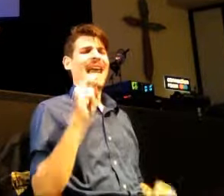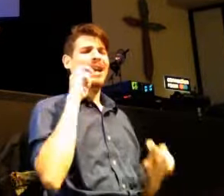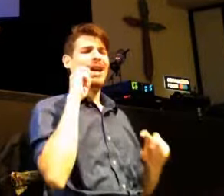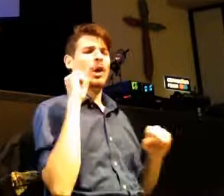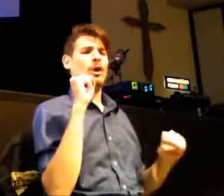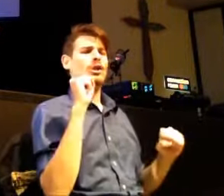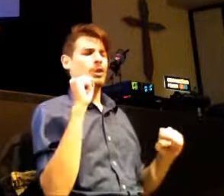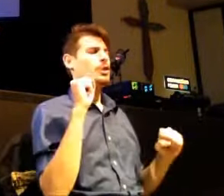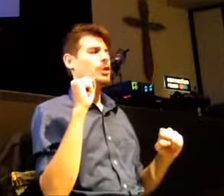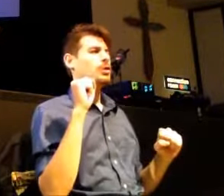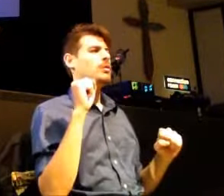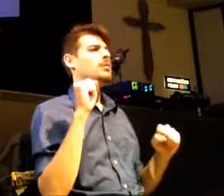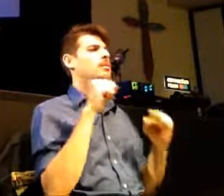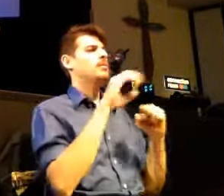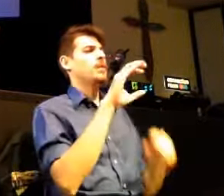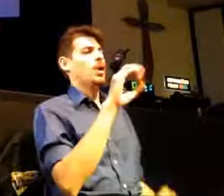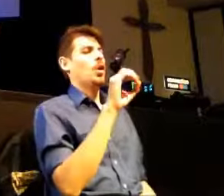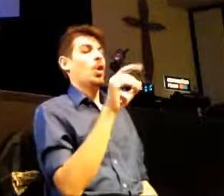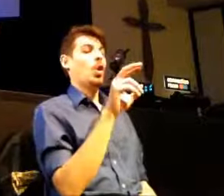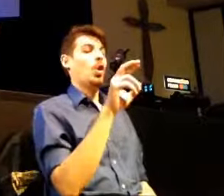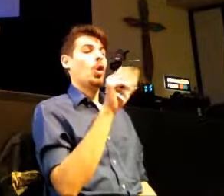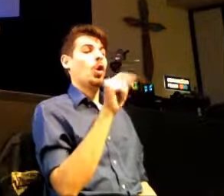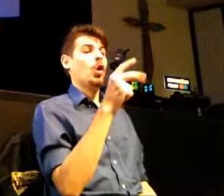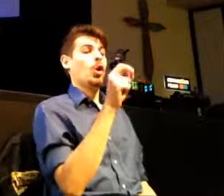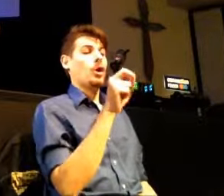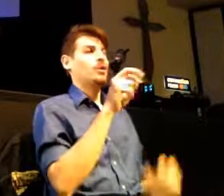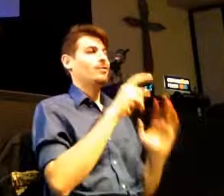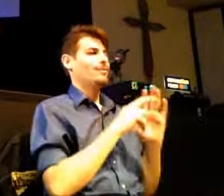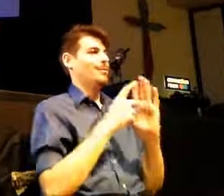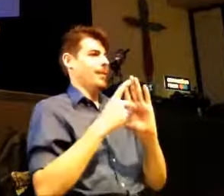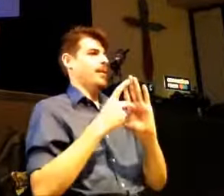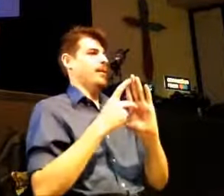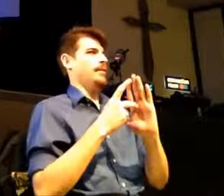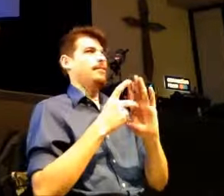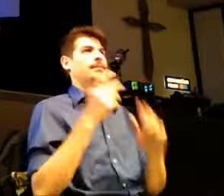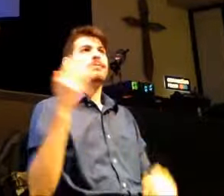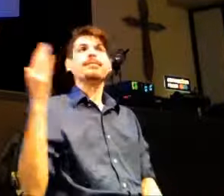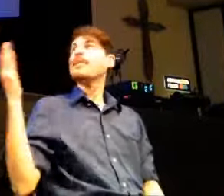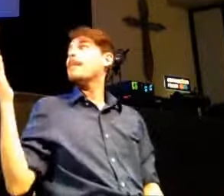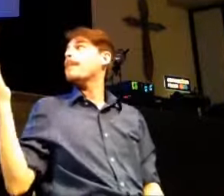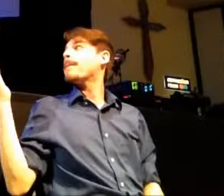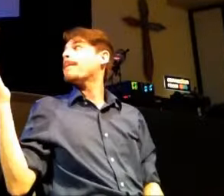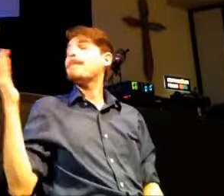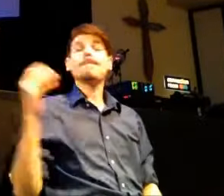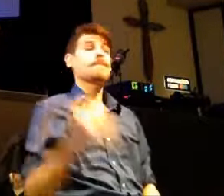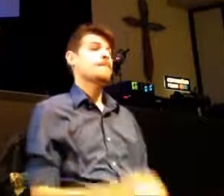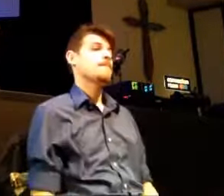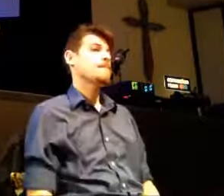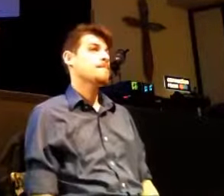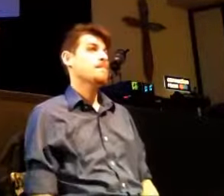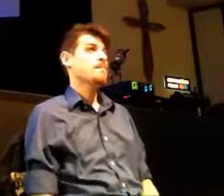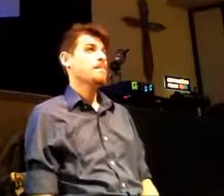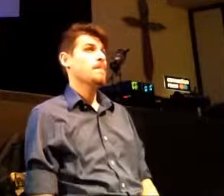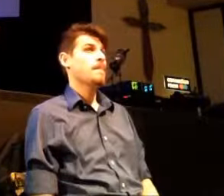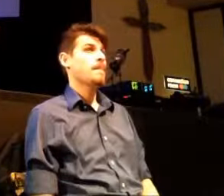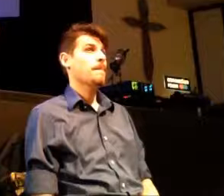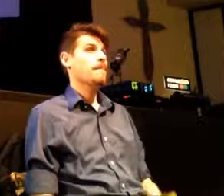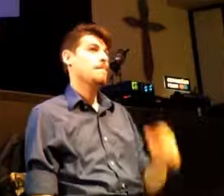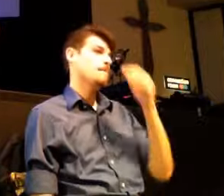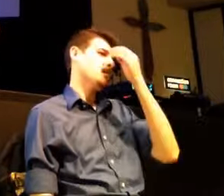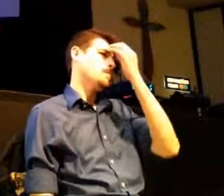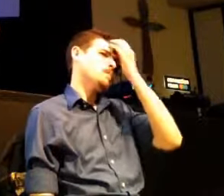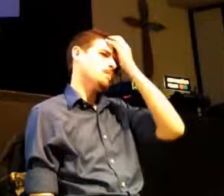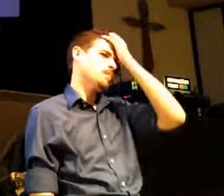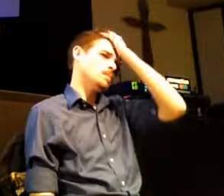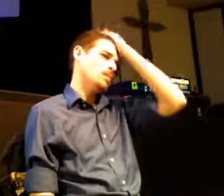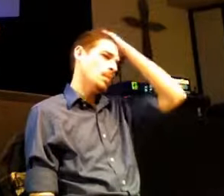me define courage in this way. Courage is the strength that comes from simply realizing that some